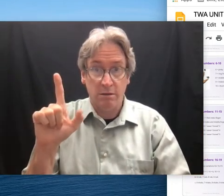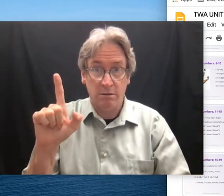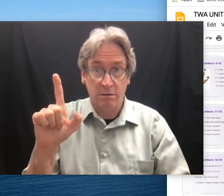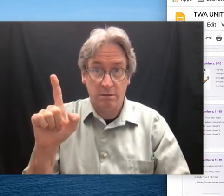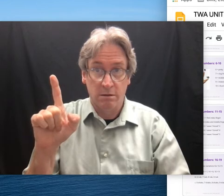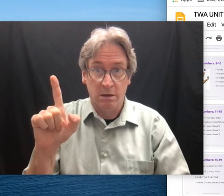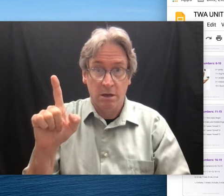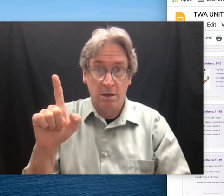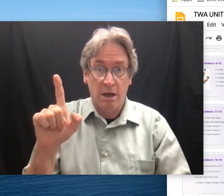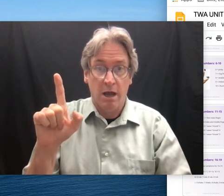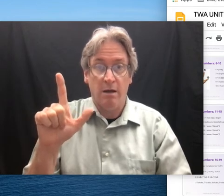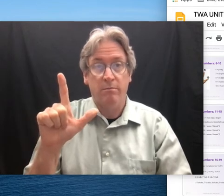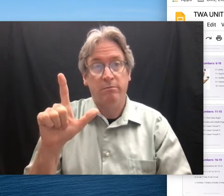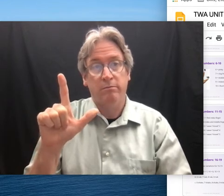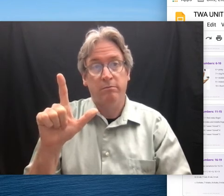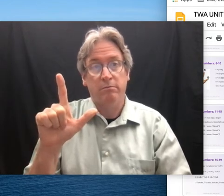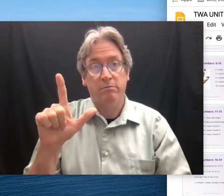21.